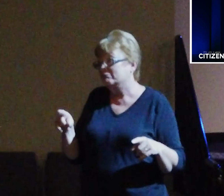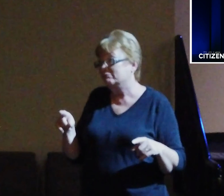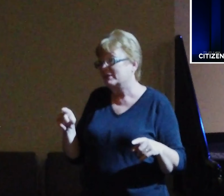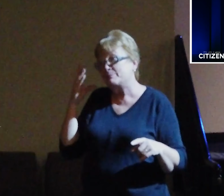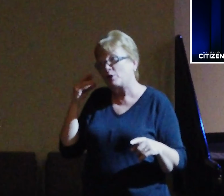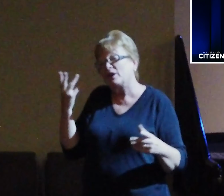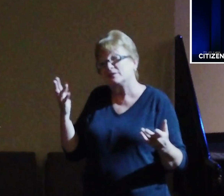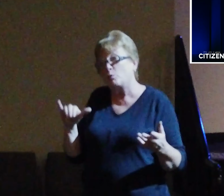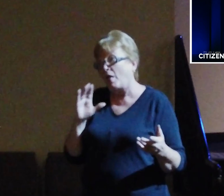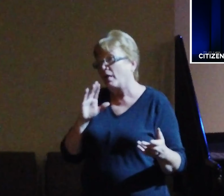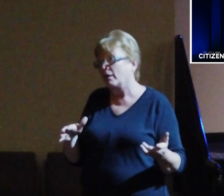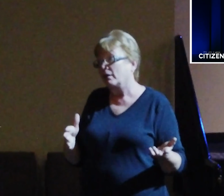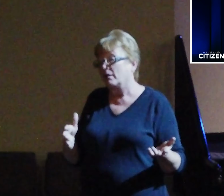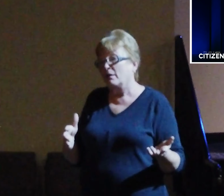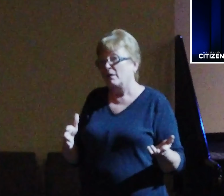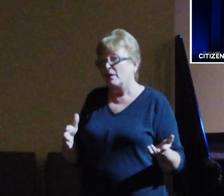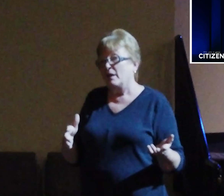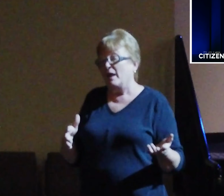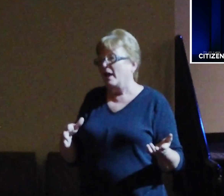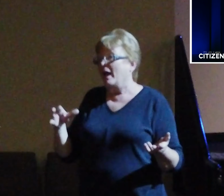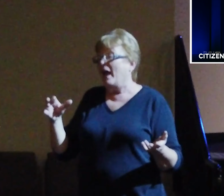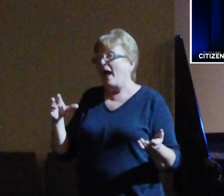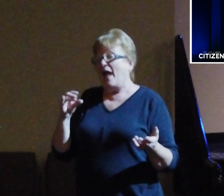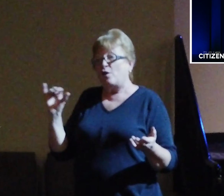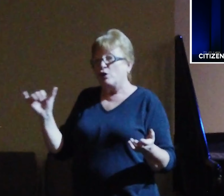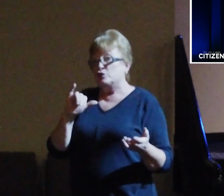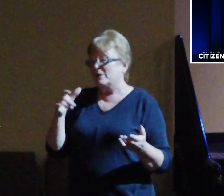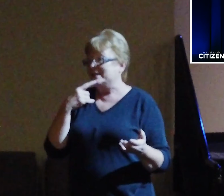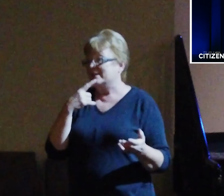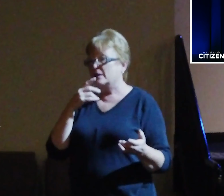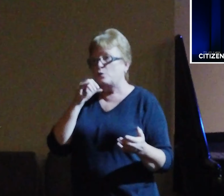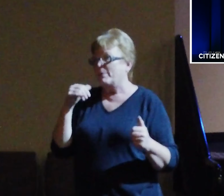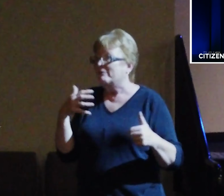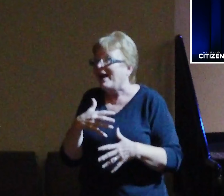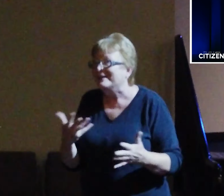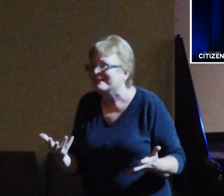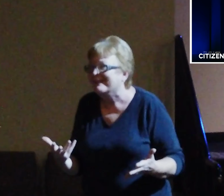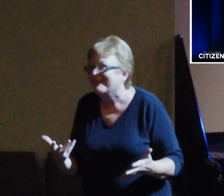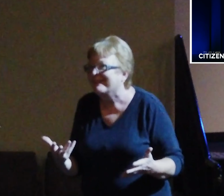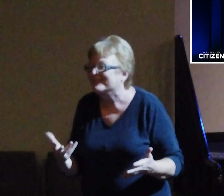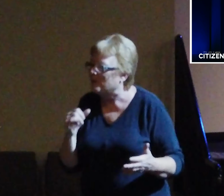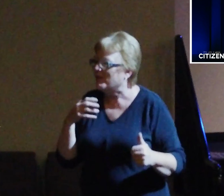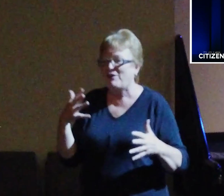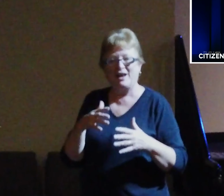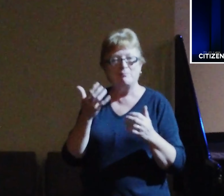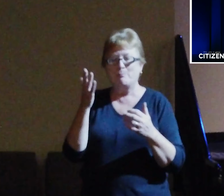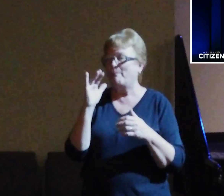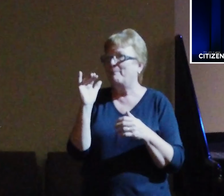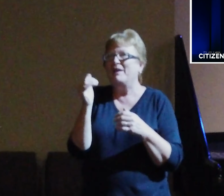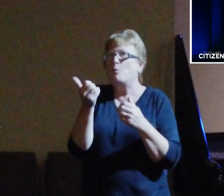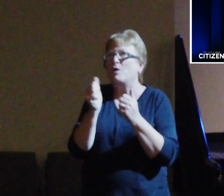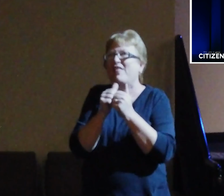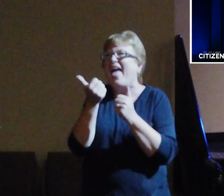But at the same time, we're told not to be frightened in anything by our opponents, anything.